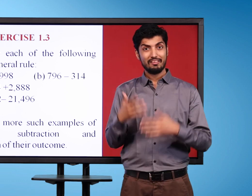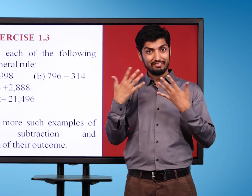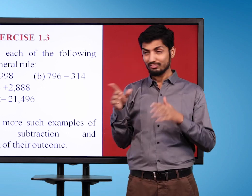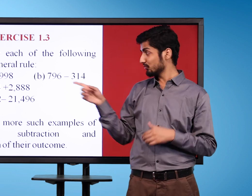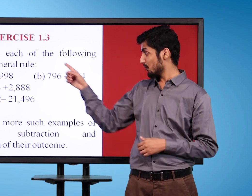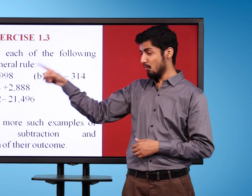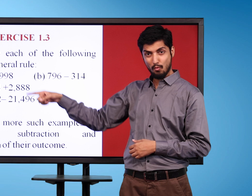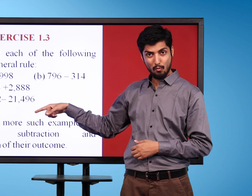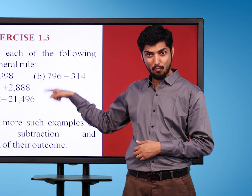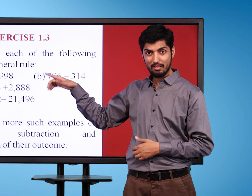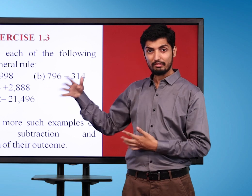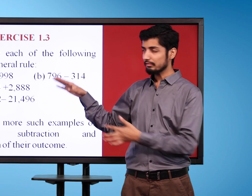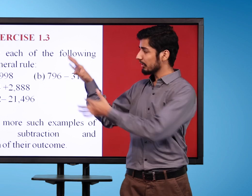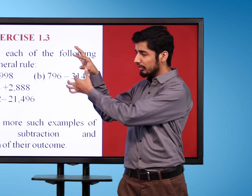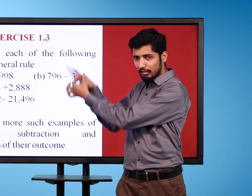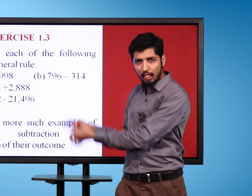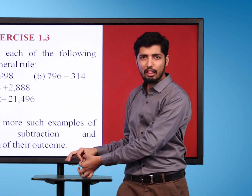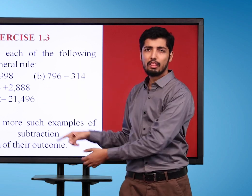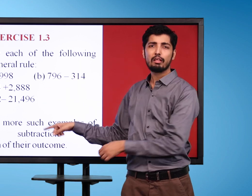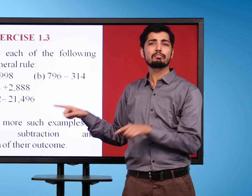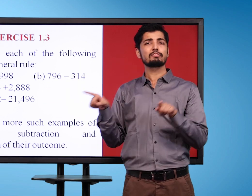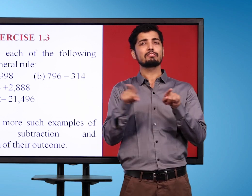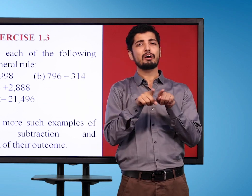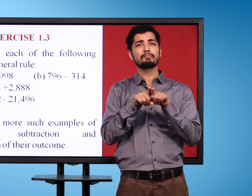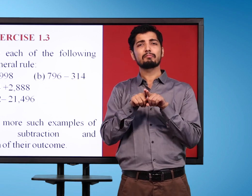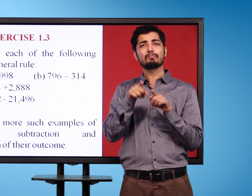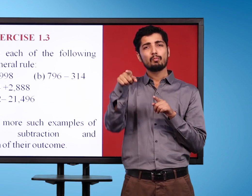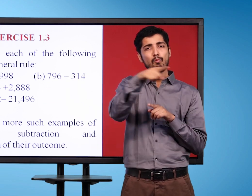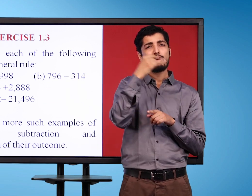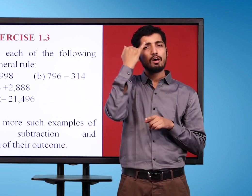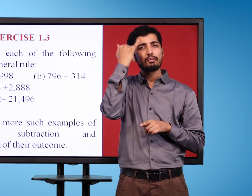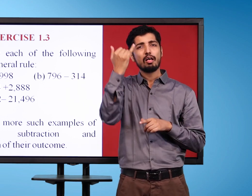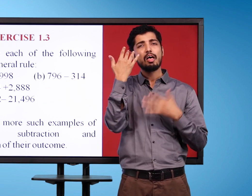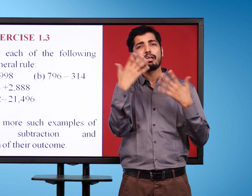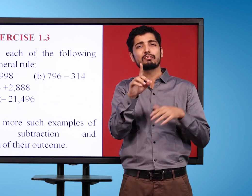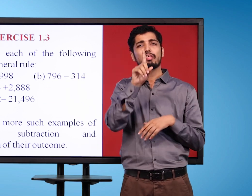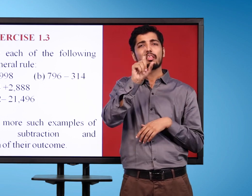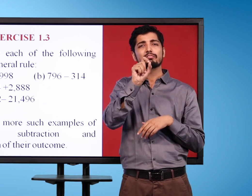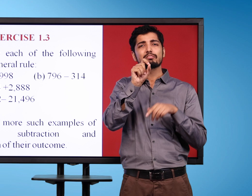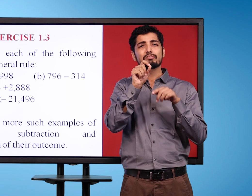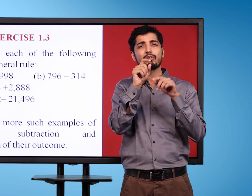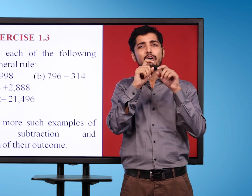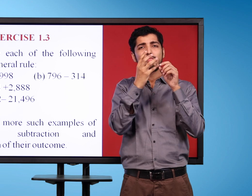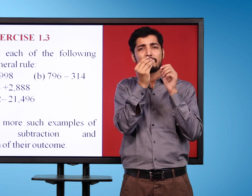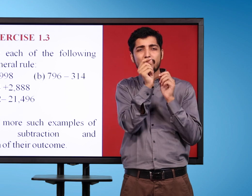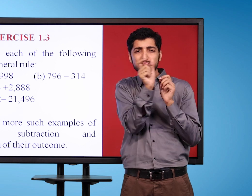Make 10 more such examples of addition, subtraction, and estimation of their outcome.